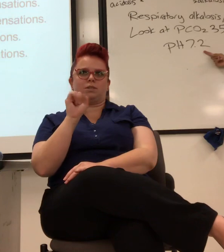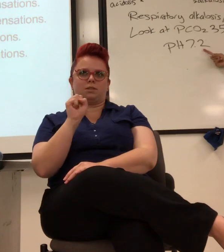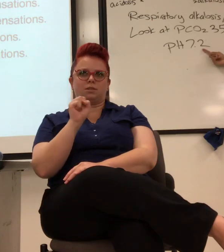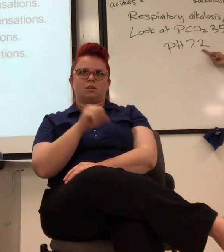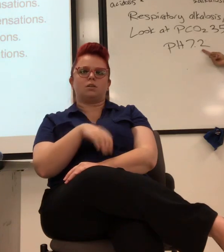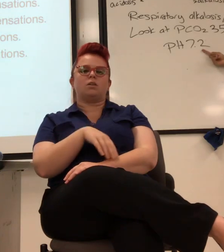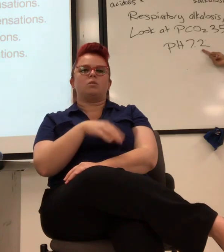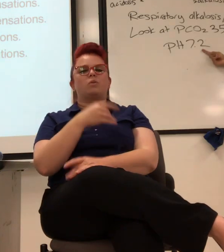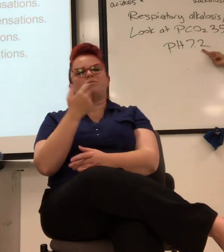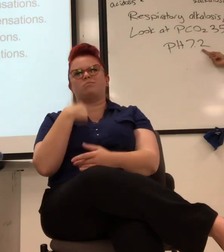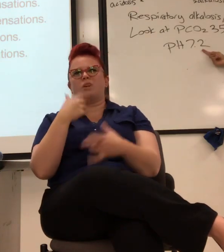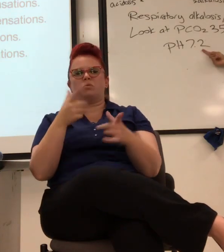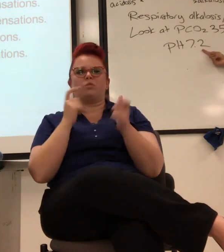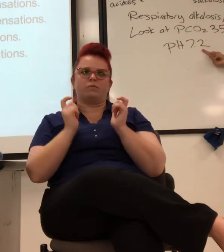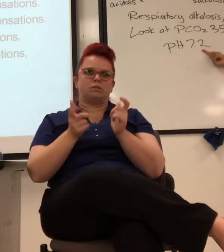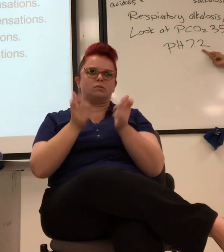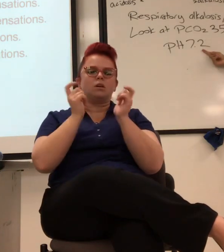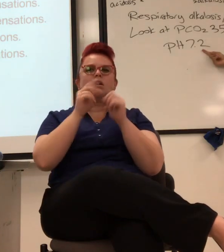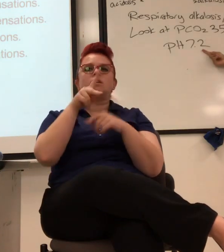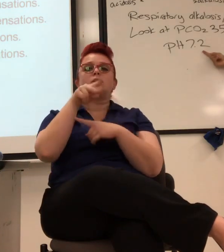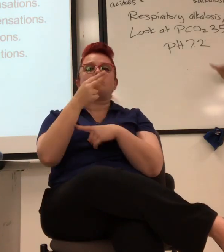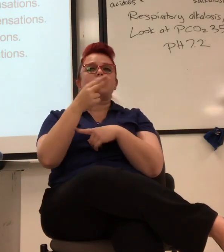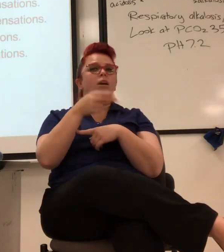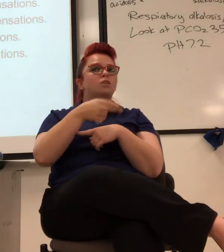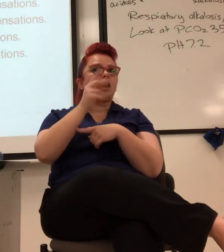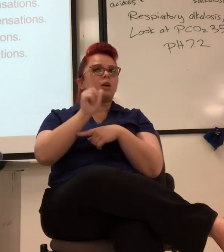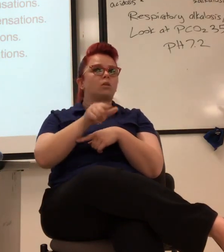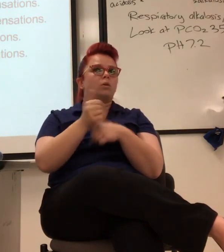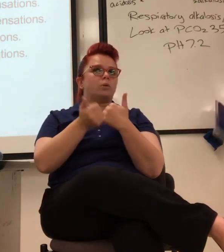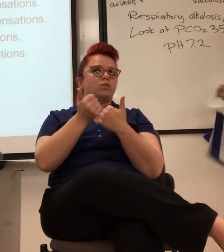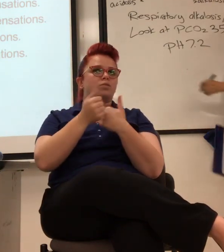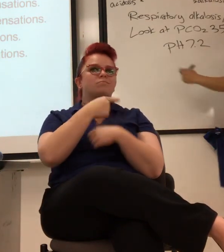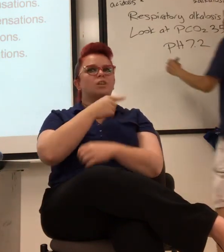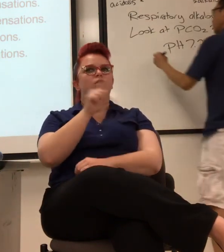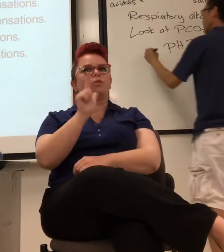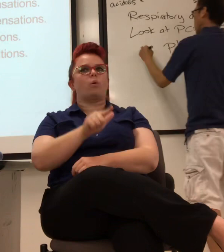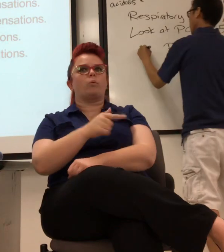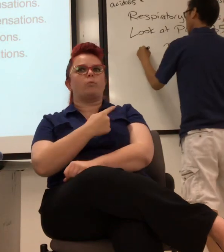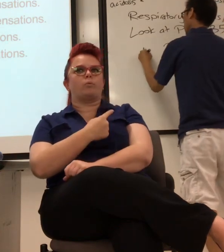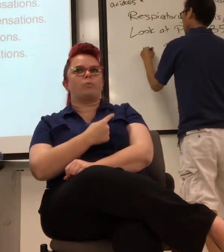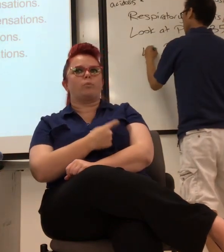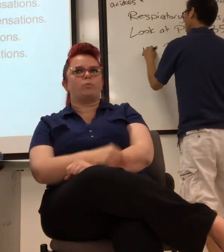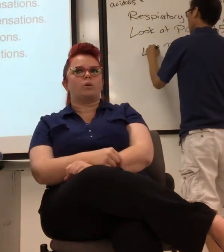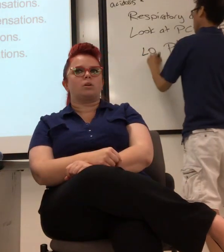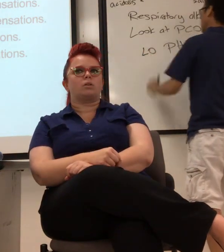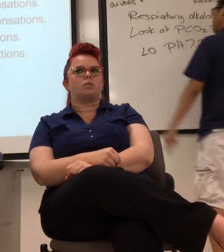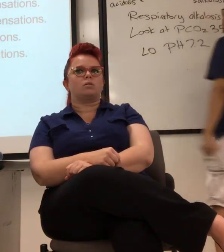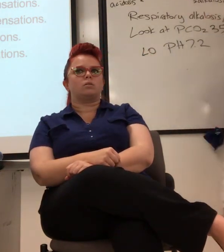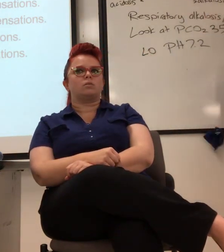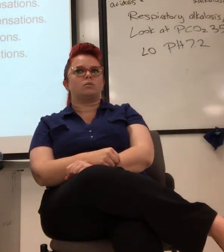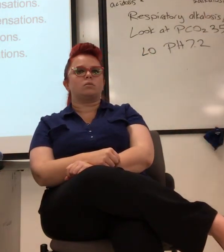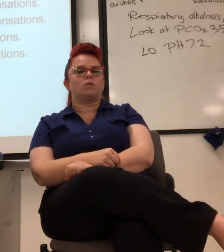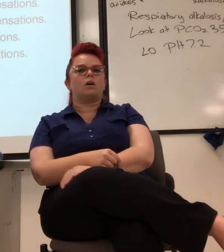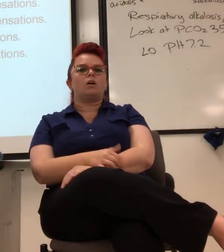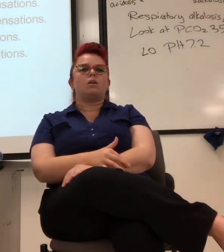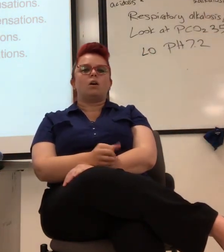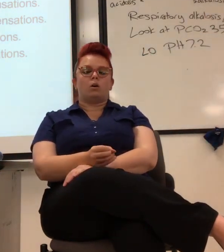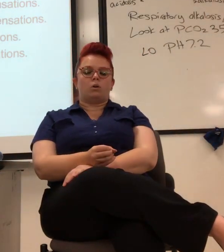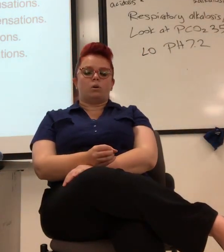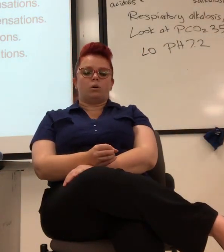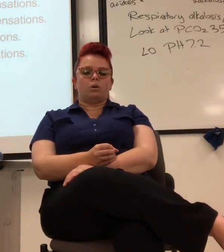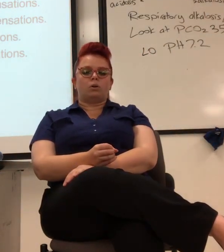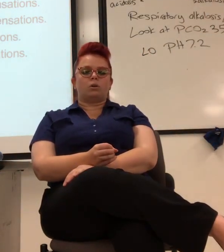is 46. So I gave the normal range is 46, high, low, or normal.